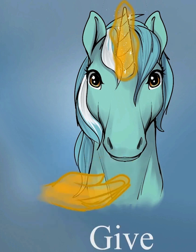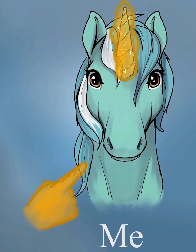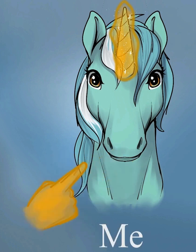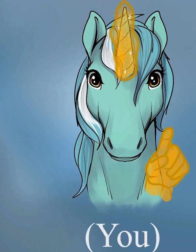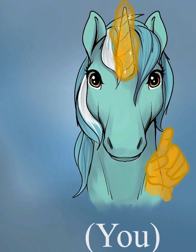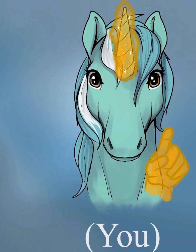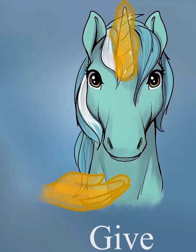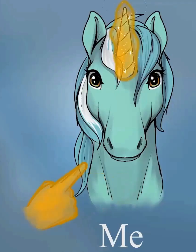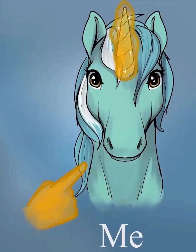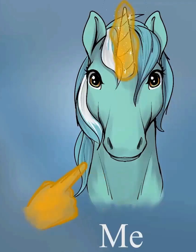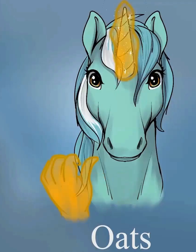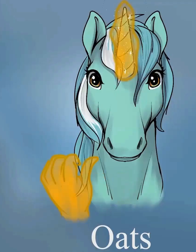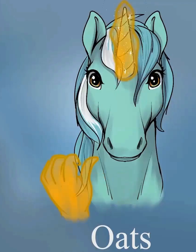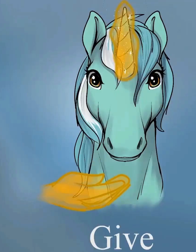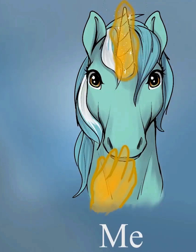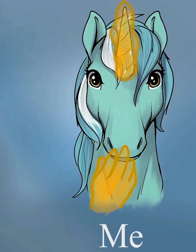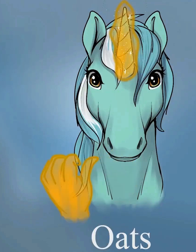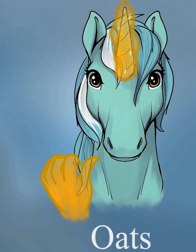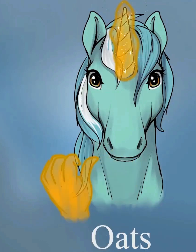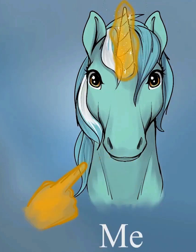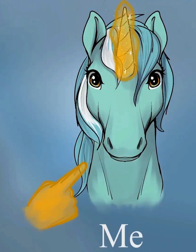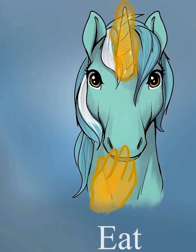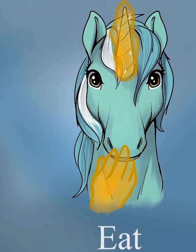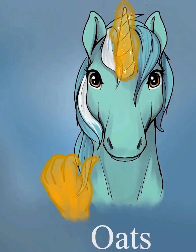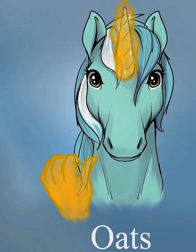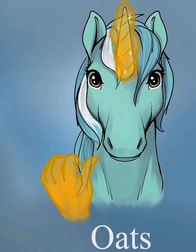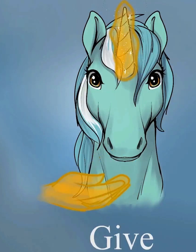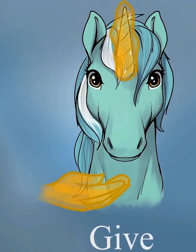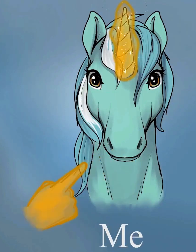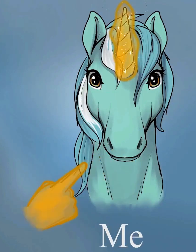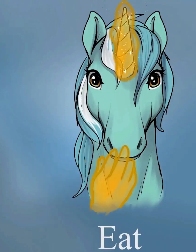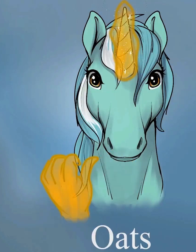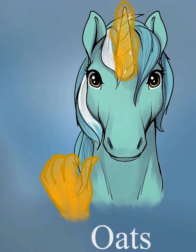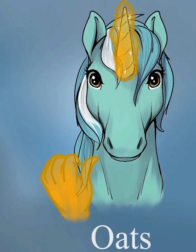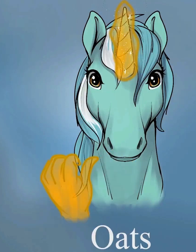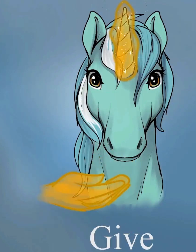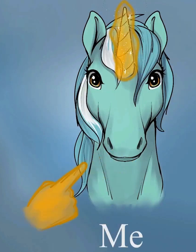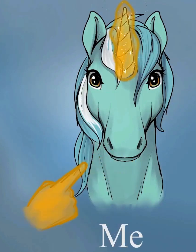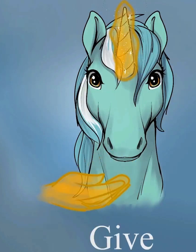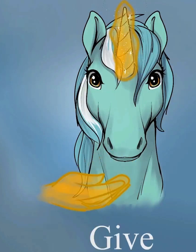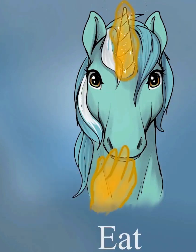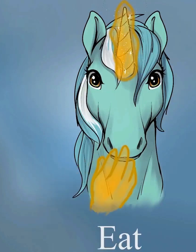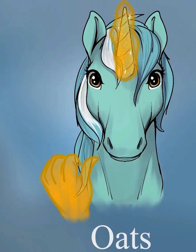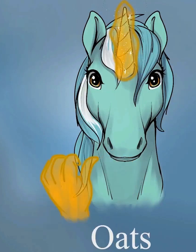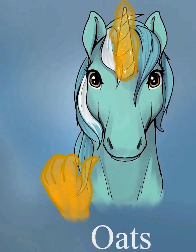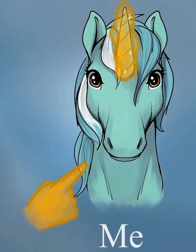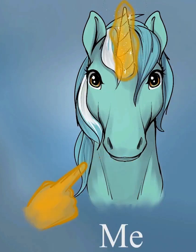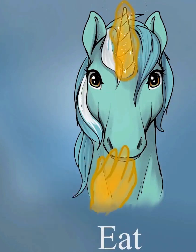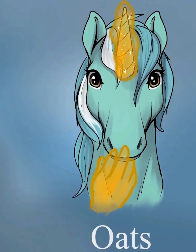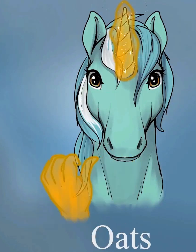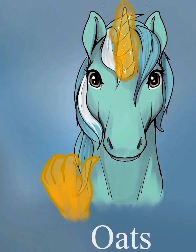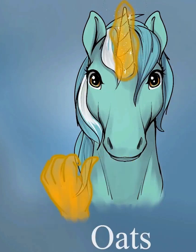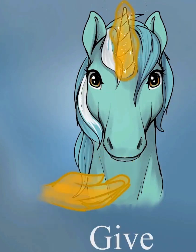give me you. Give me oats, give me oats, me oats, give me oats, give me, give me oats, me oats, give